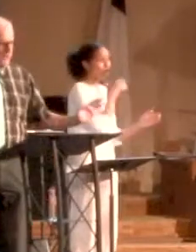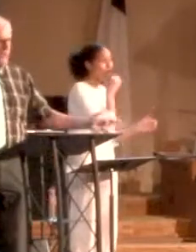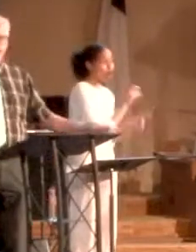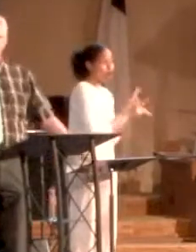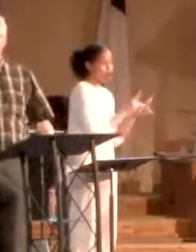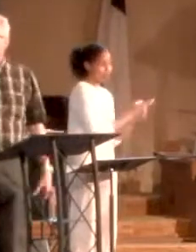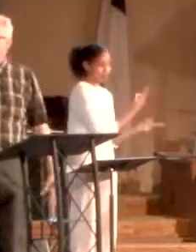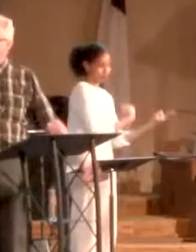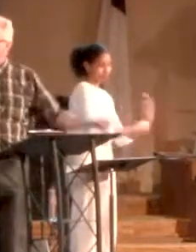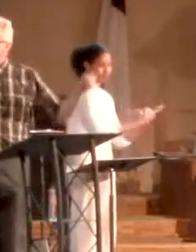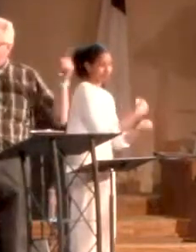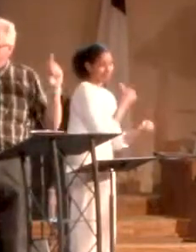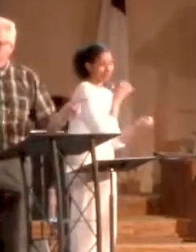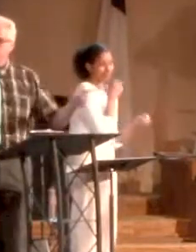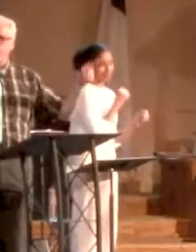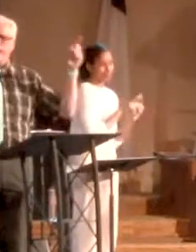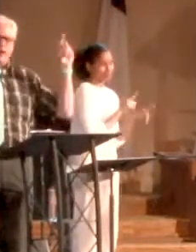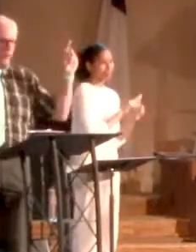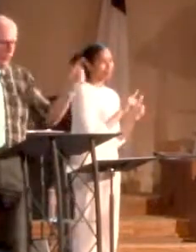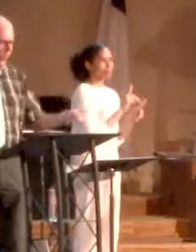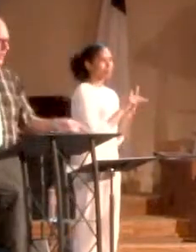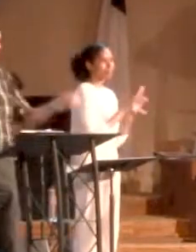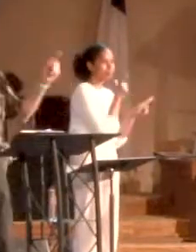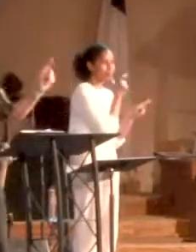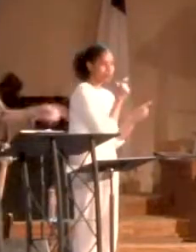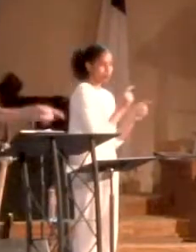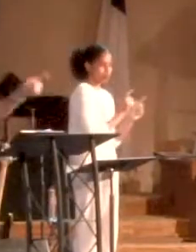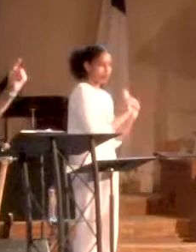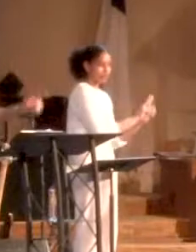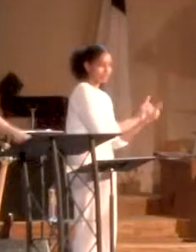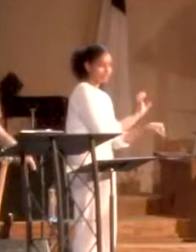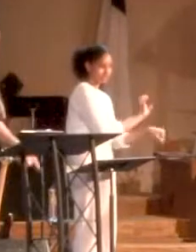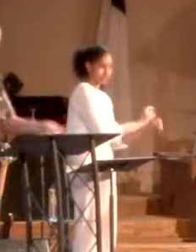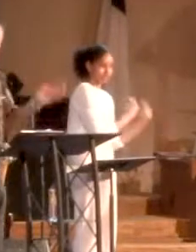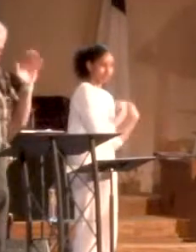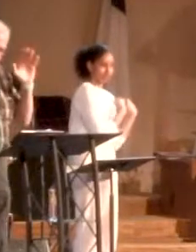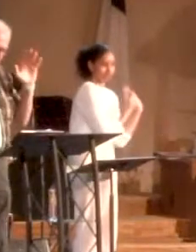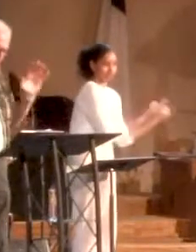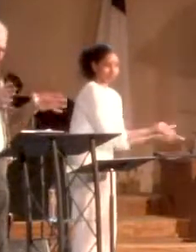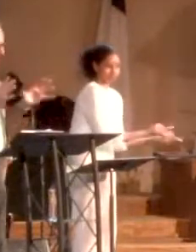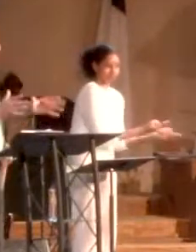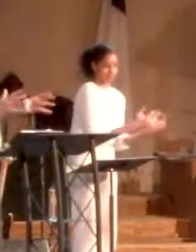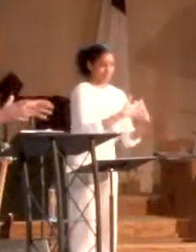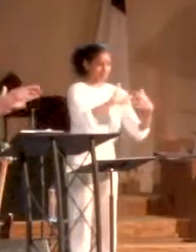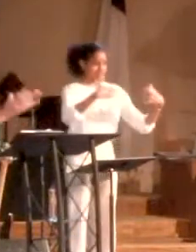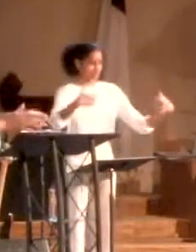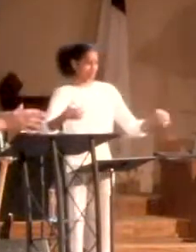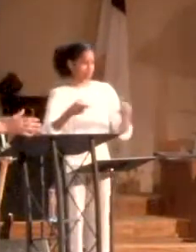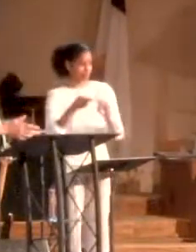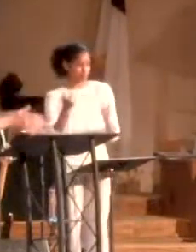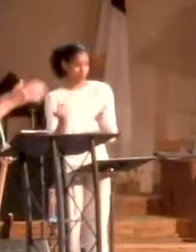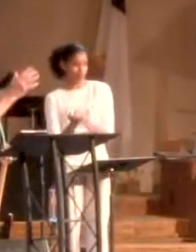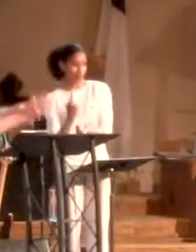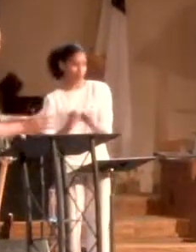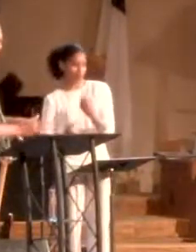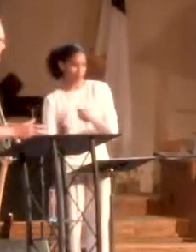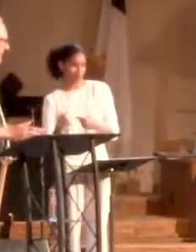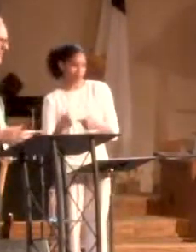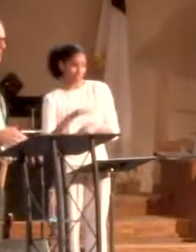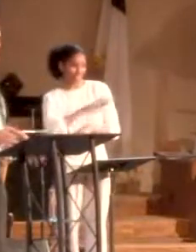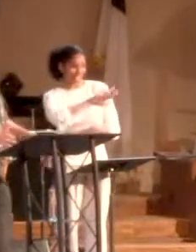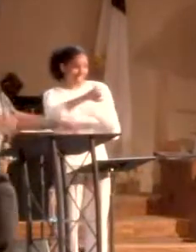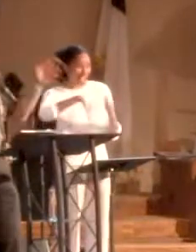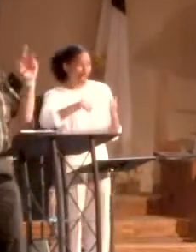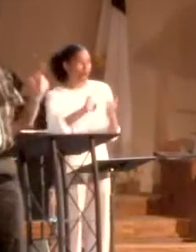And the funny thing is, every one of those churches thinks of itself as a